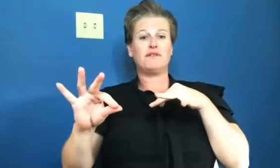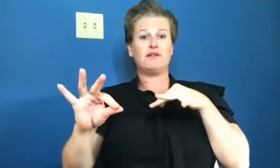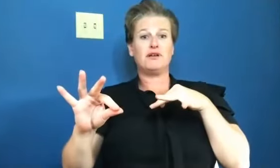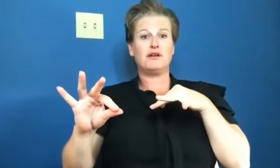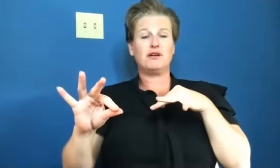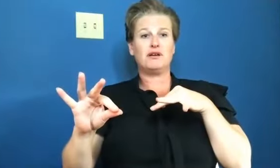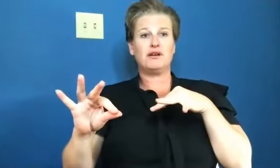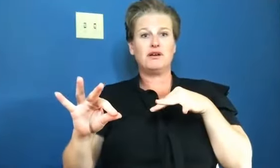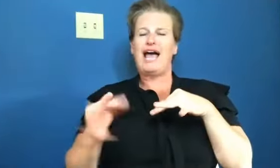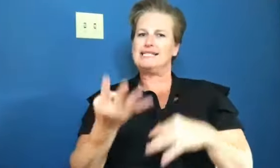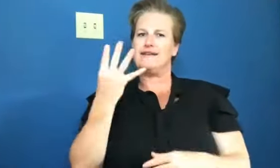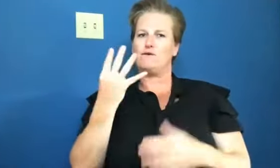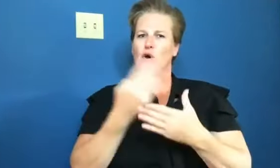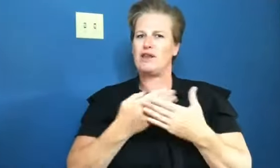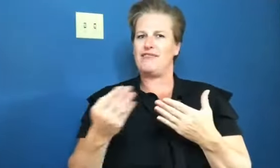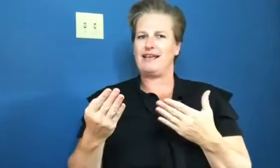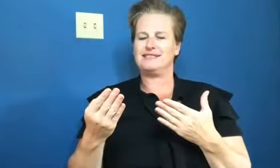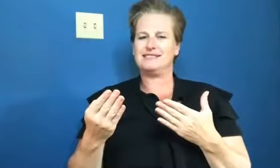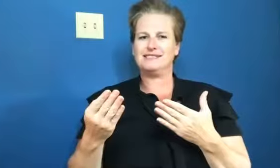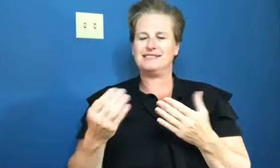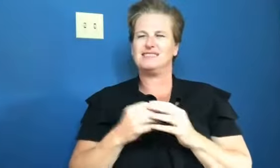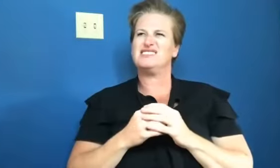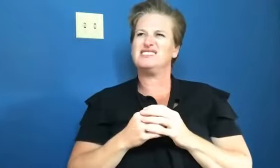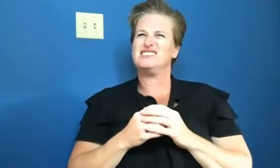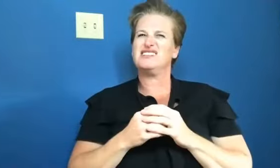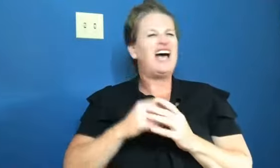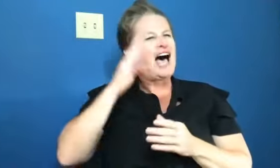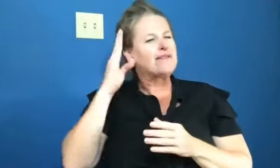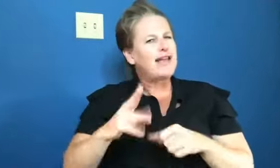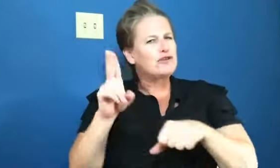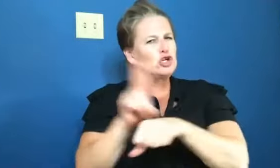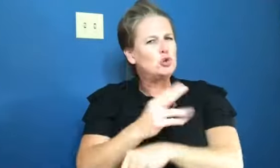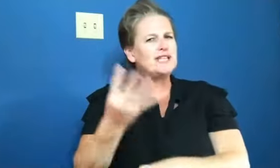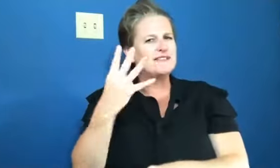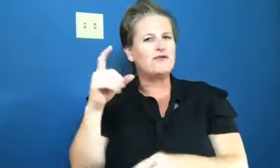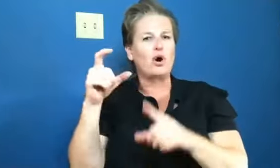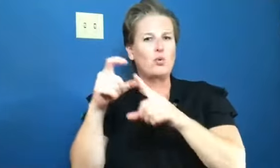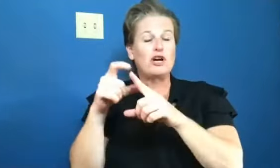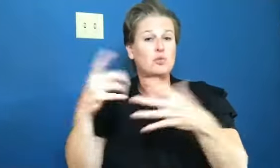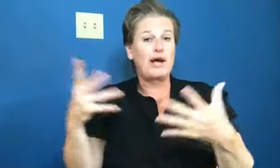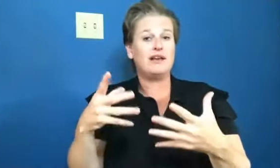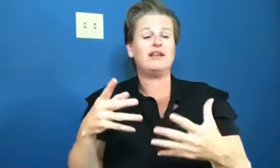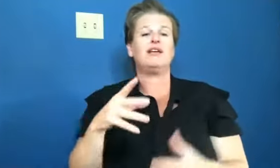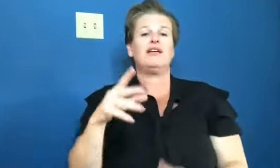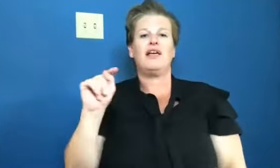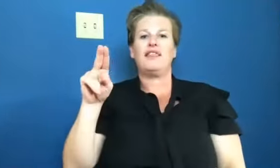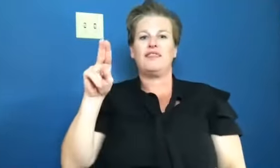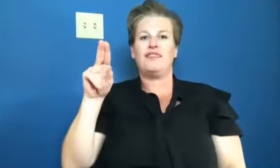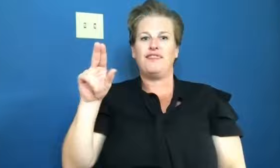hadn't said. And I don't think I've ever said those 4 little words, but they are, thy will be done. And then I released him with love. And I